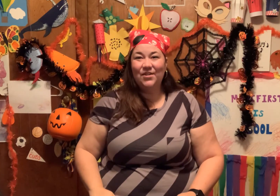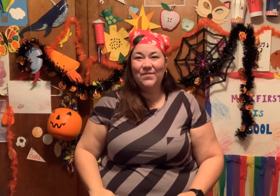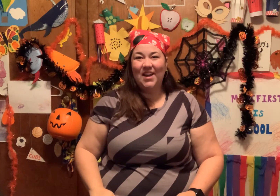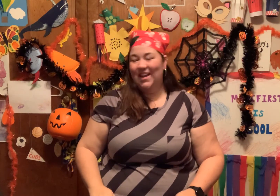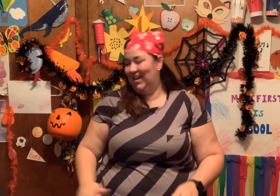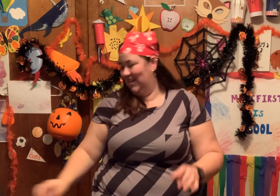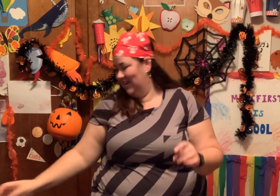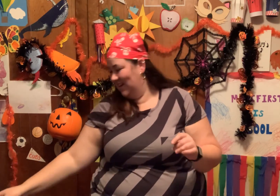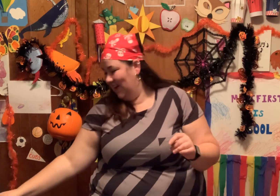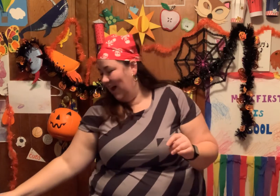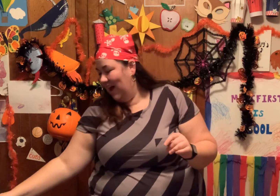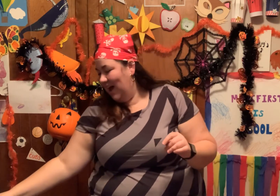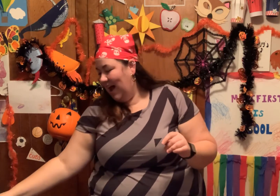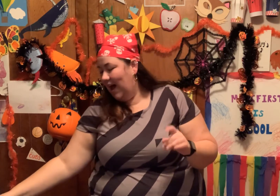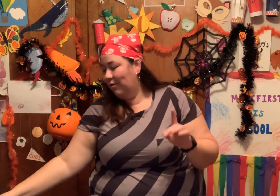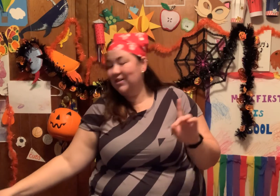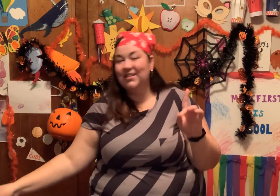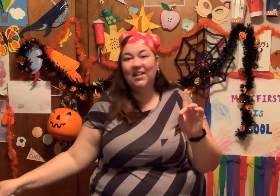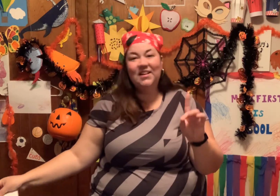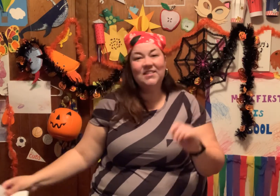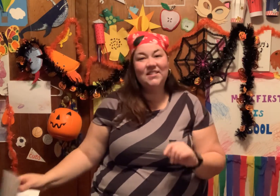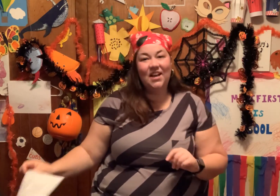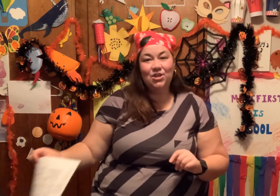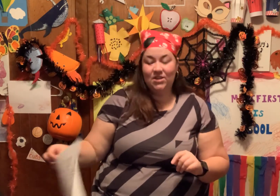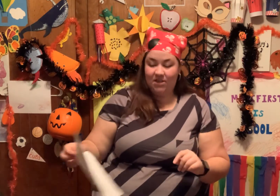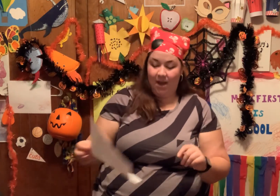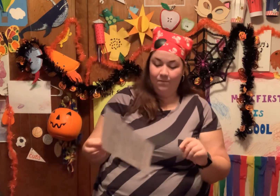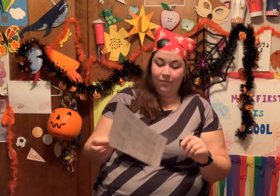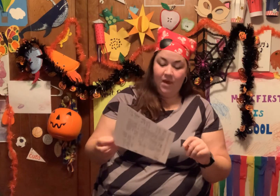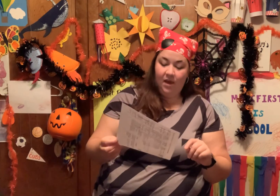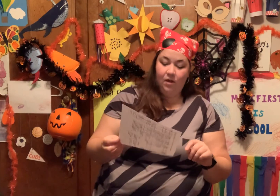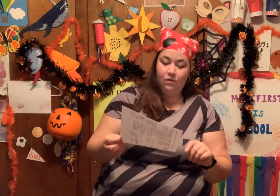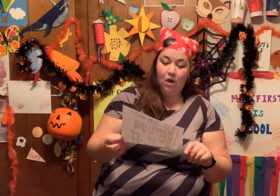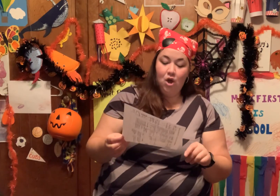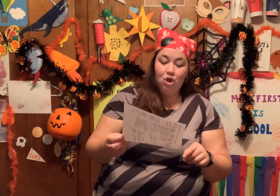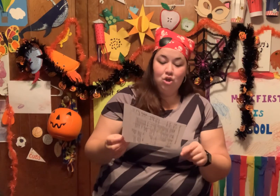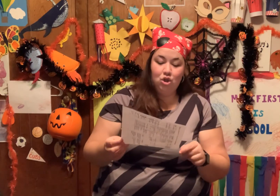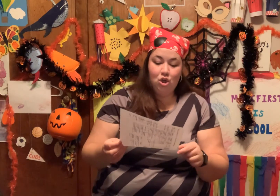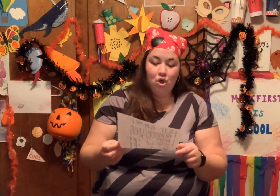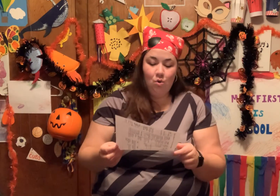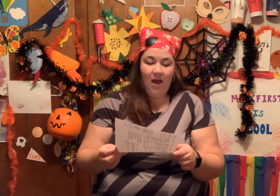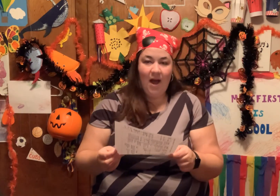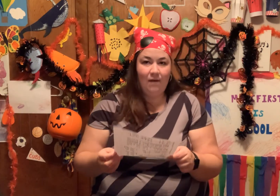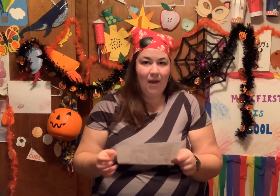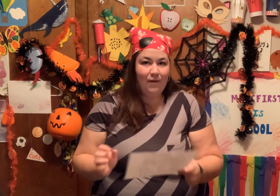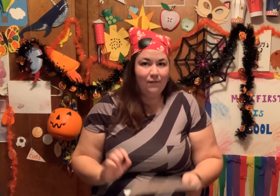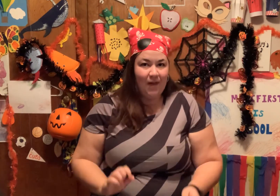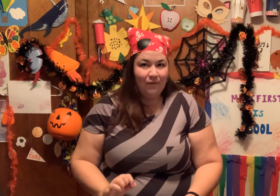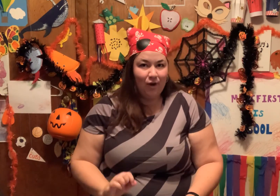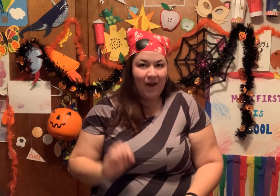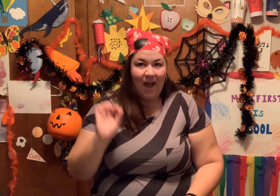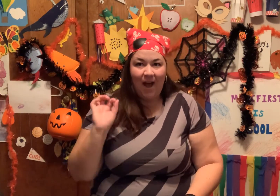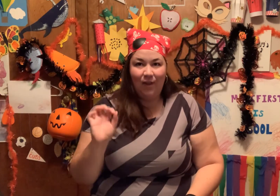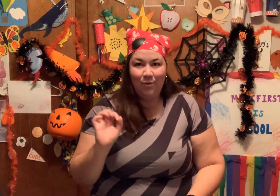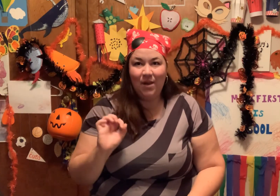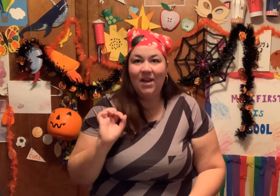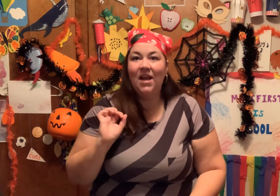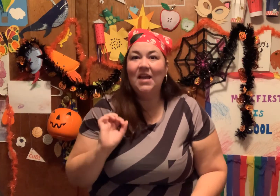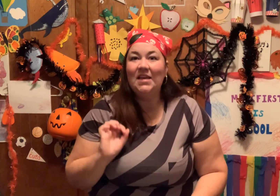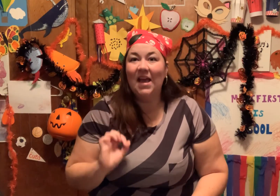everybody. Our daily discussion today is, do you have a favorite Halloween